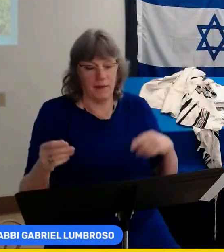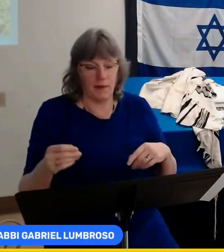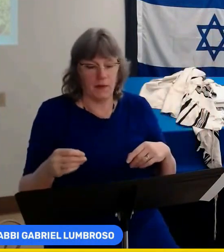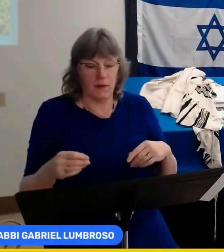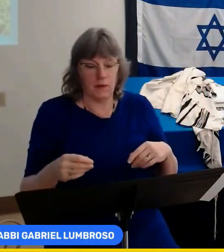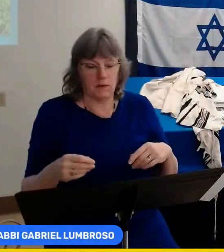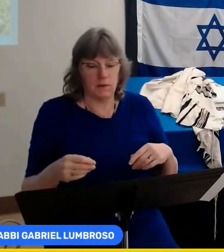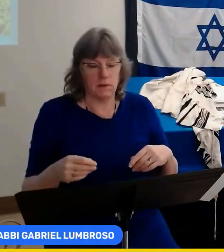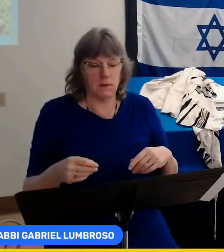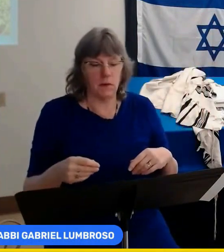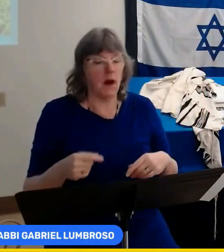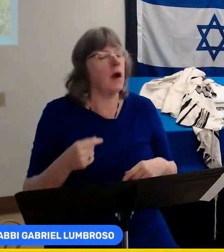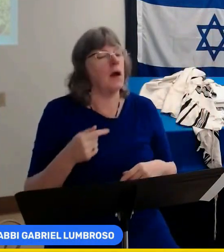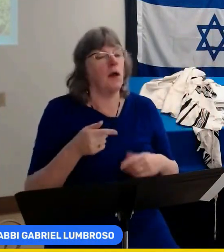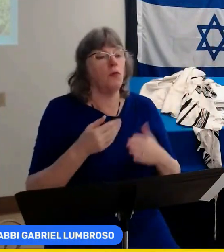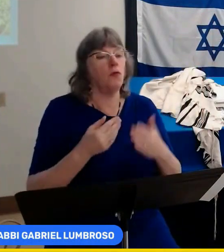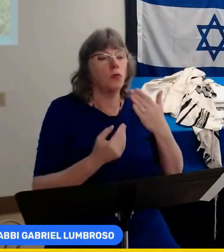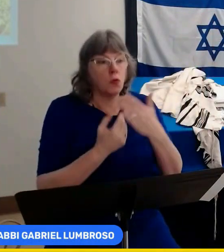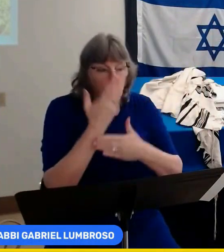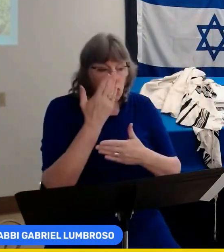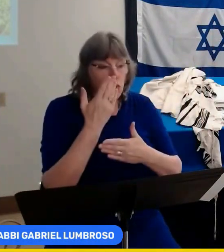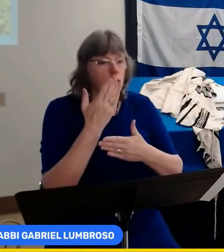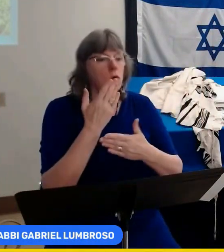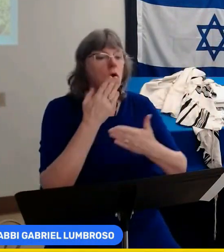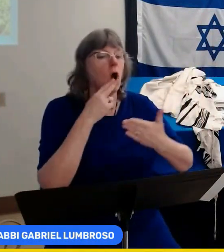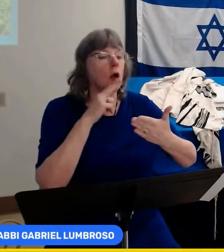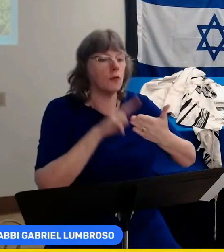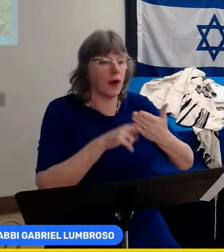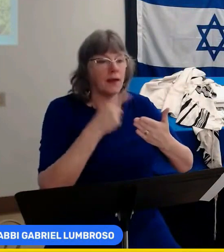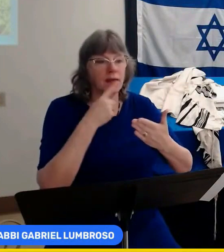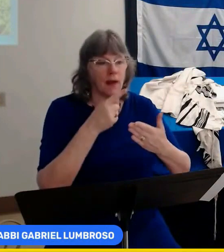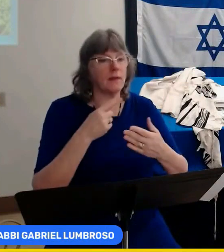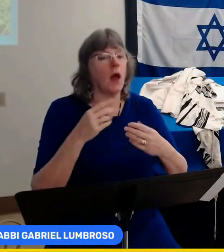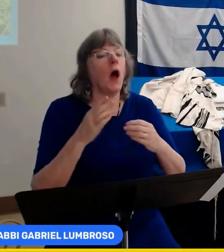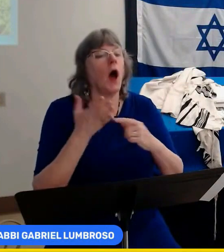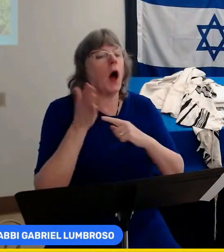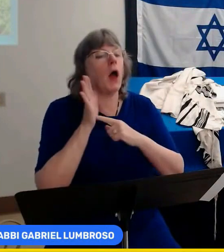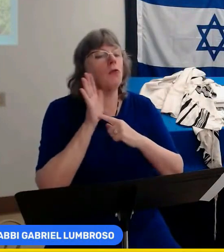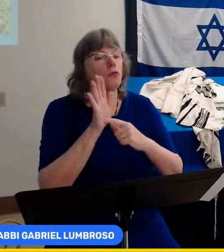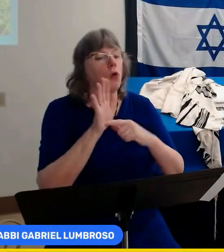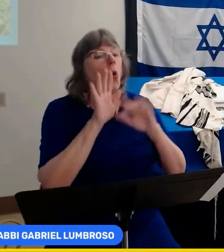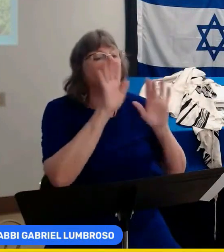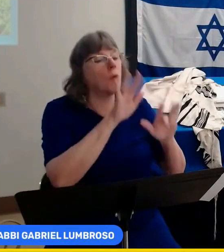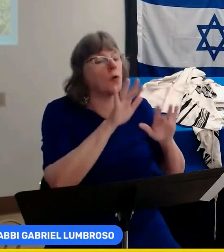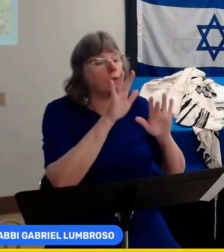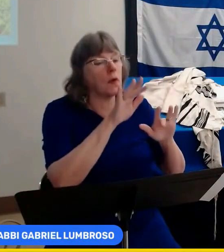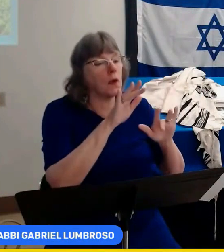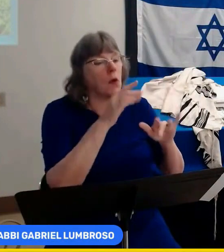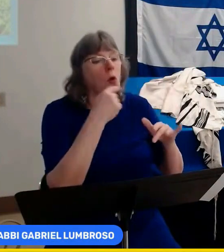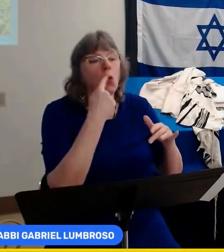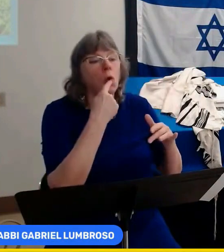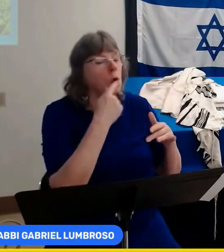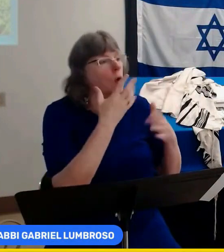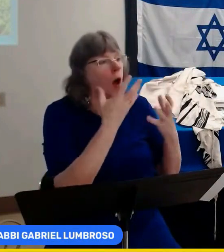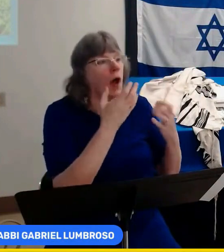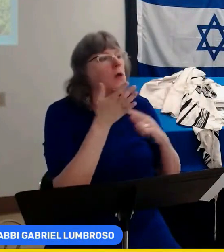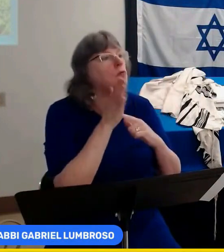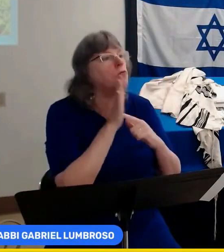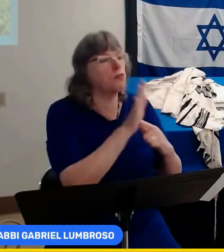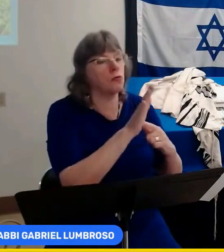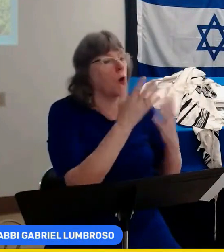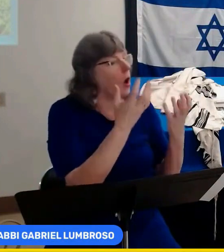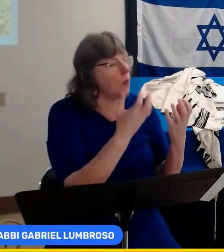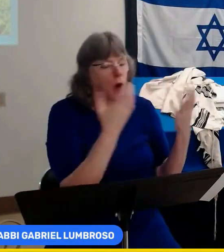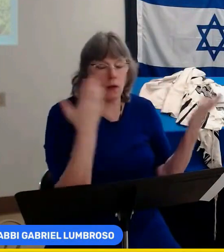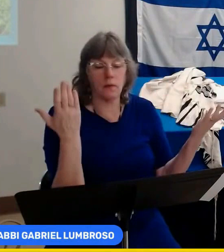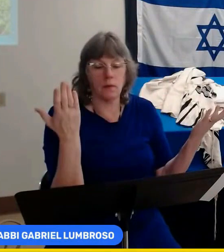the renewed covenant says. I show favor to whomever I will. I display mercy to whomever I will. And if I want to forgive Israel because blah, blah, blah,